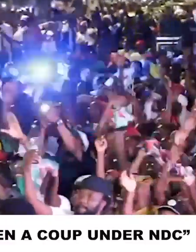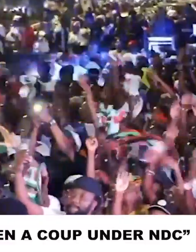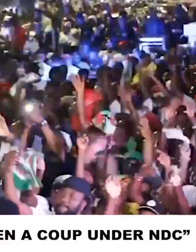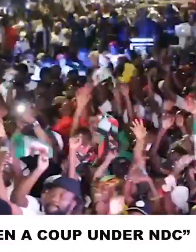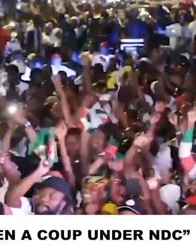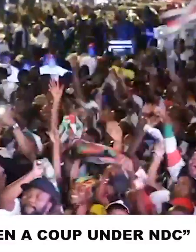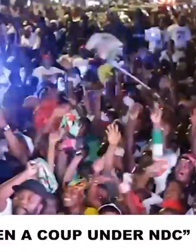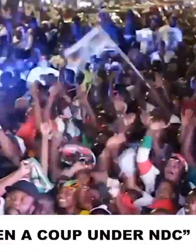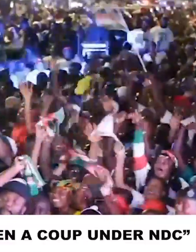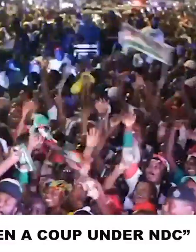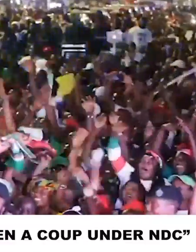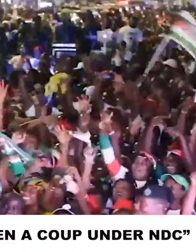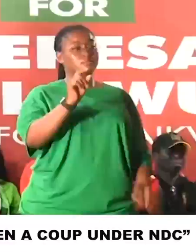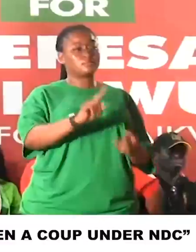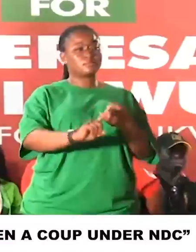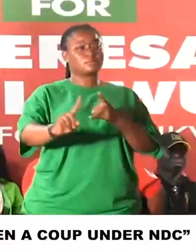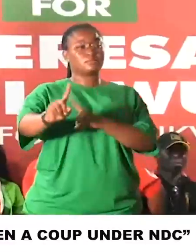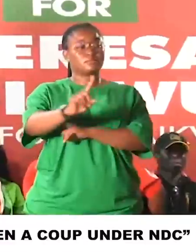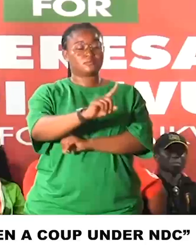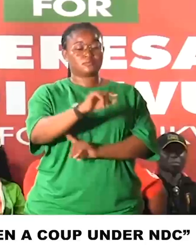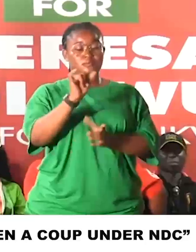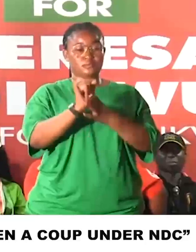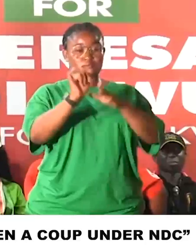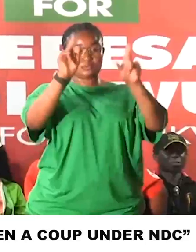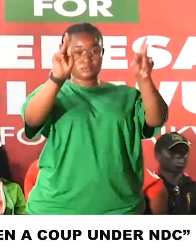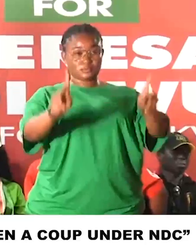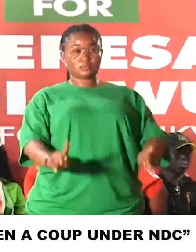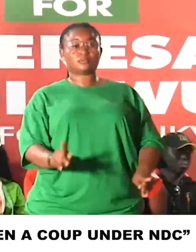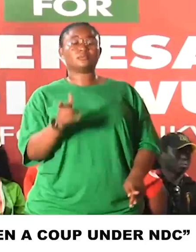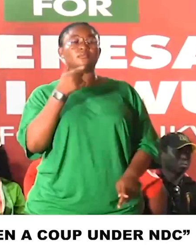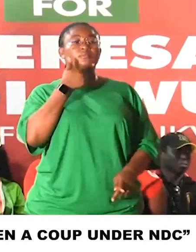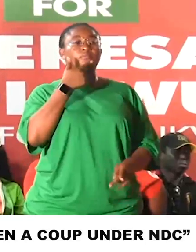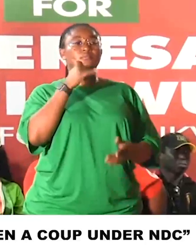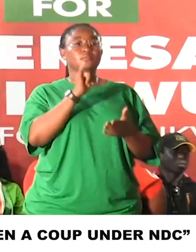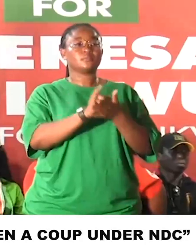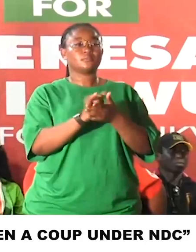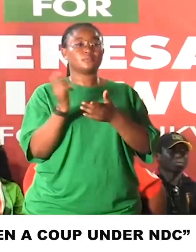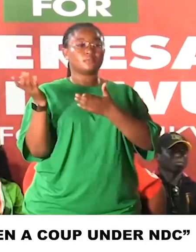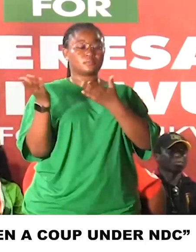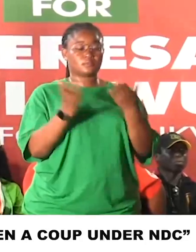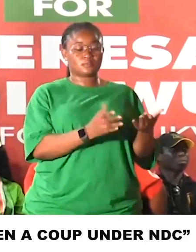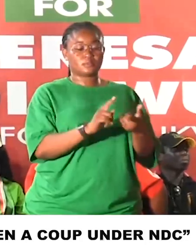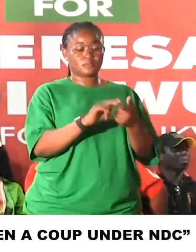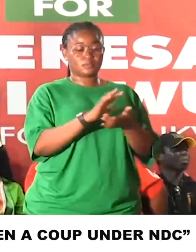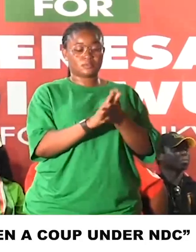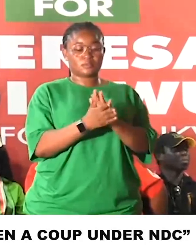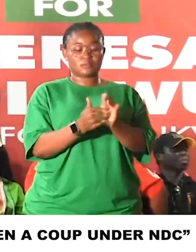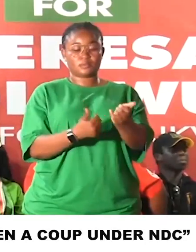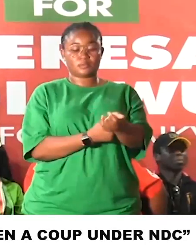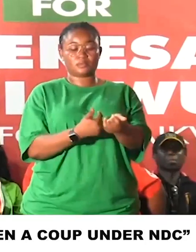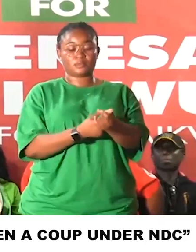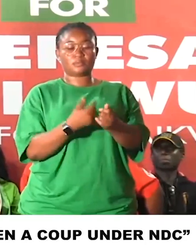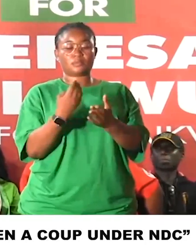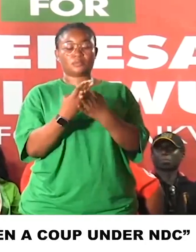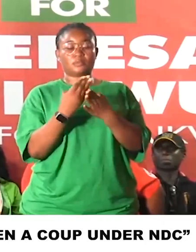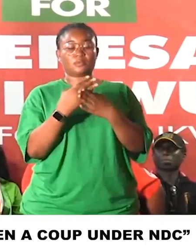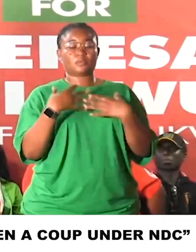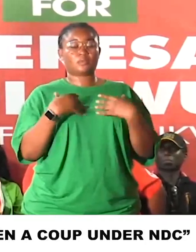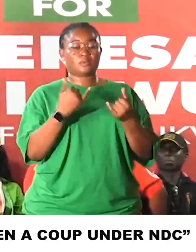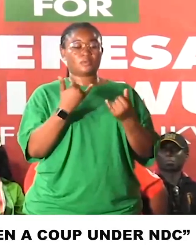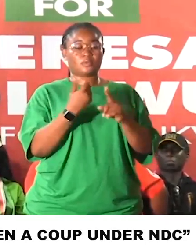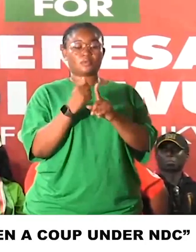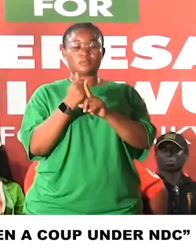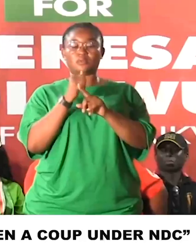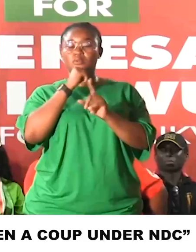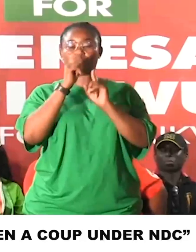na ene se ni pa na ye se ye de na eba obesiesie Ghana sika sem so afi on ka